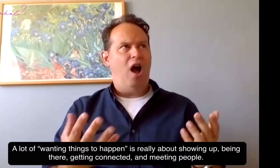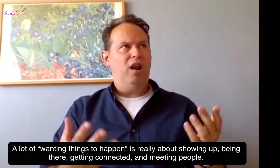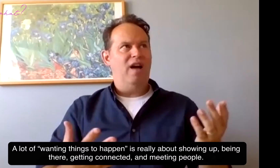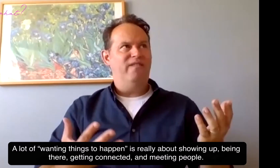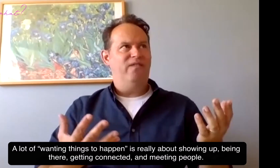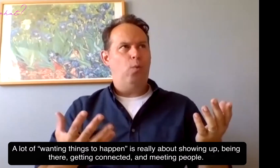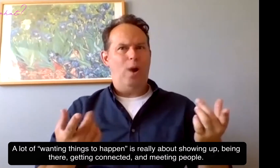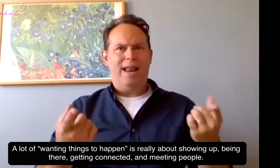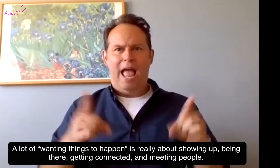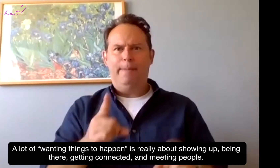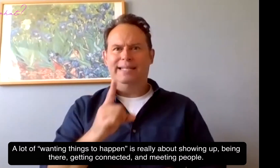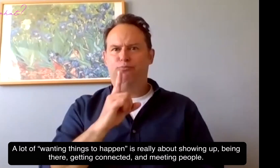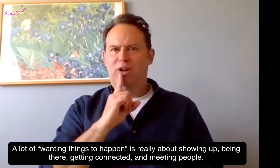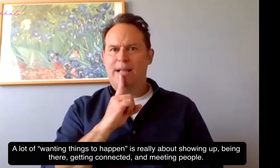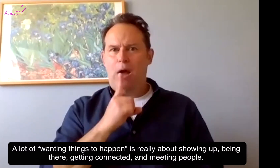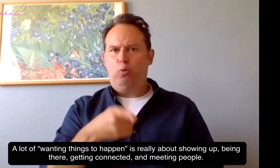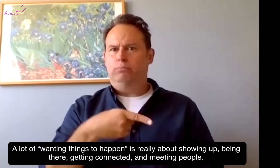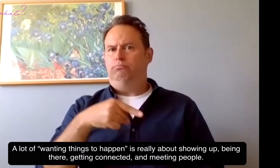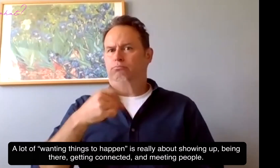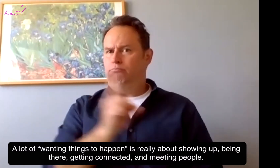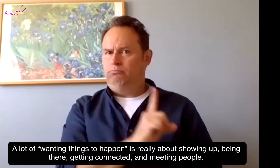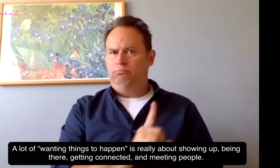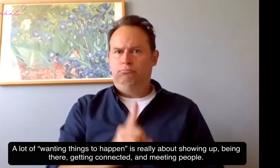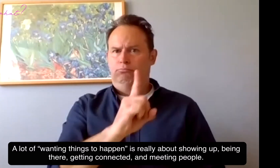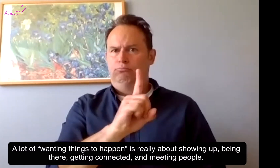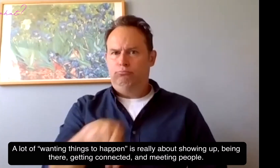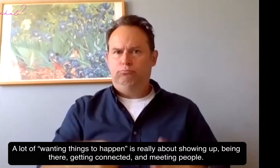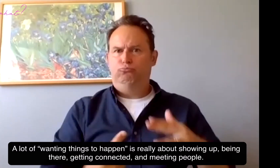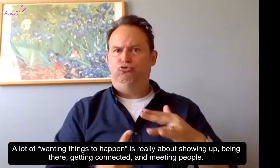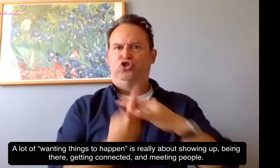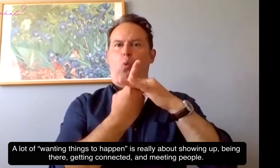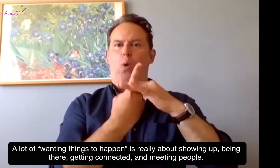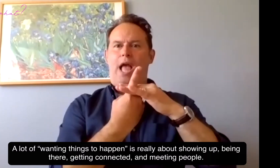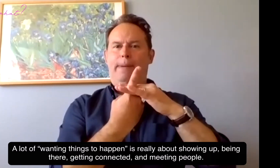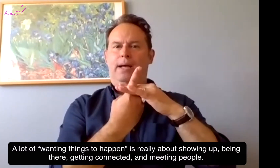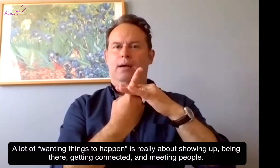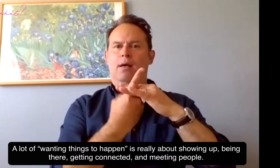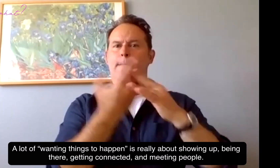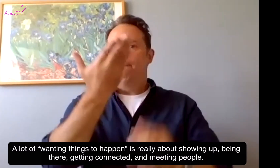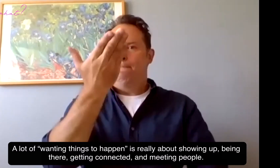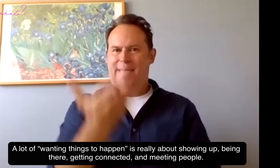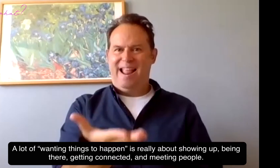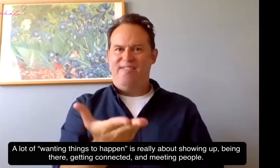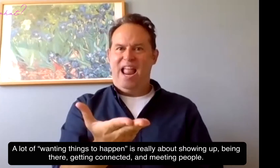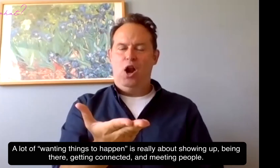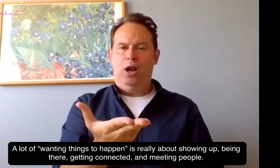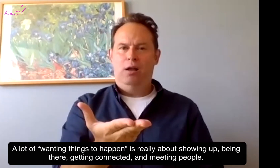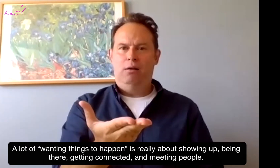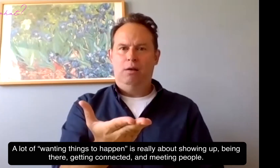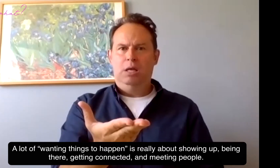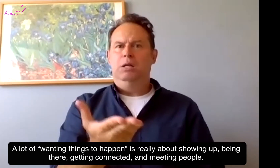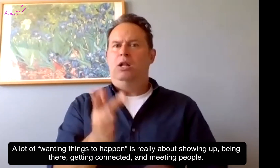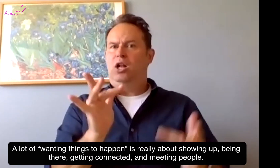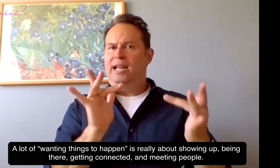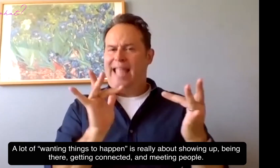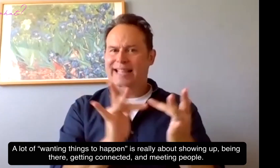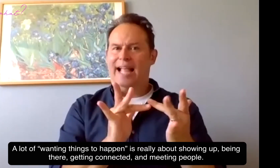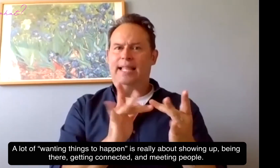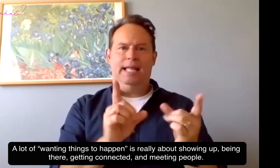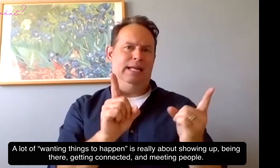A lot of wanting things to happen is really about showing up. Being there. Getting connected. And